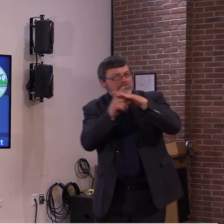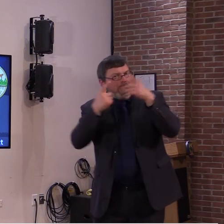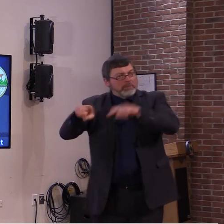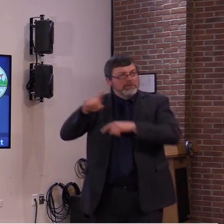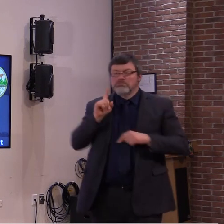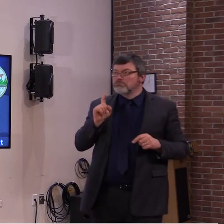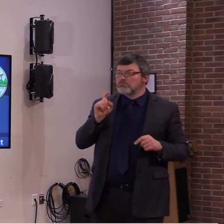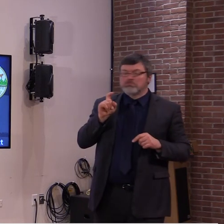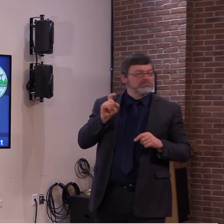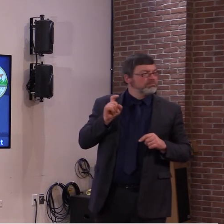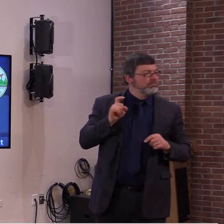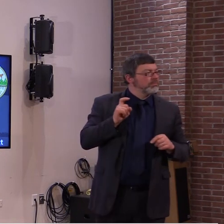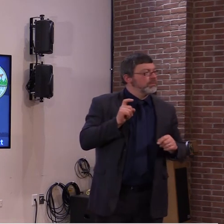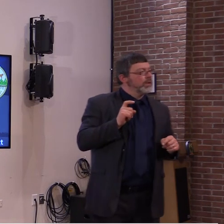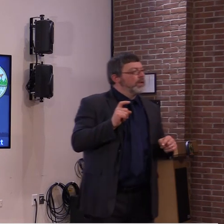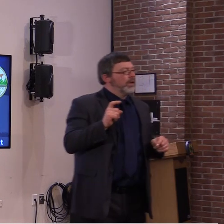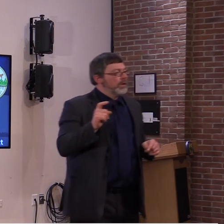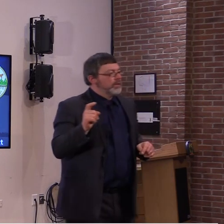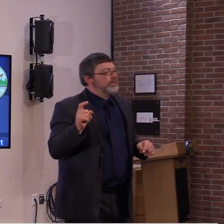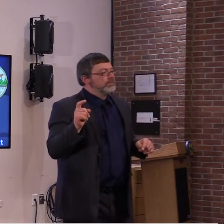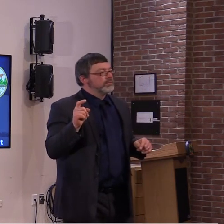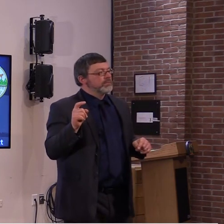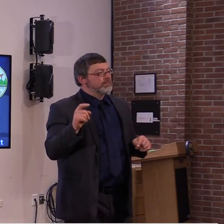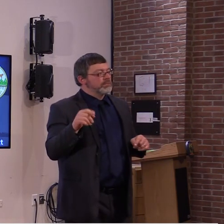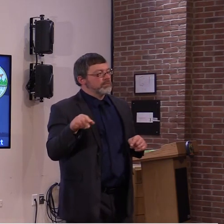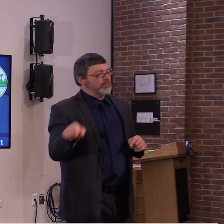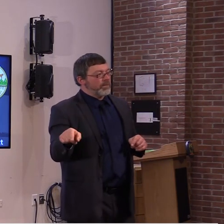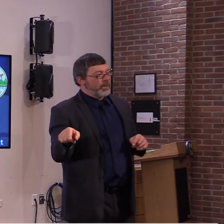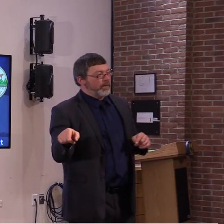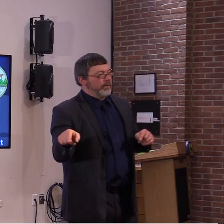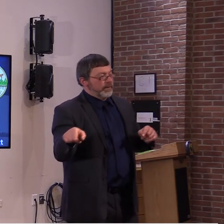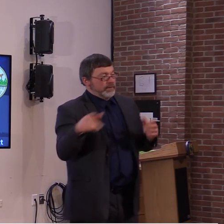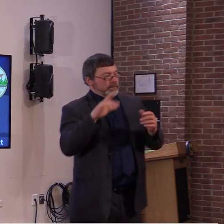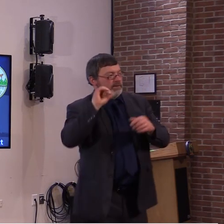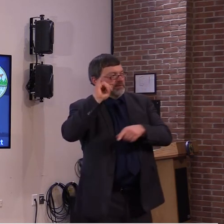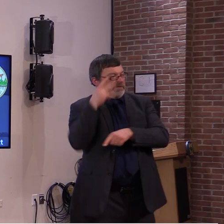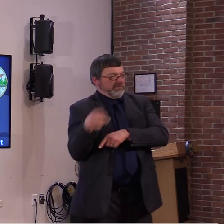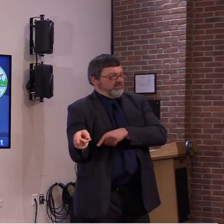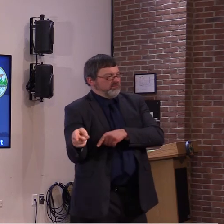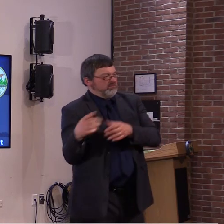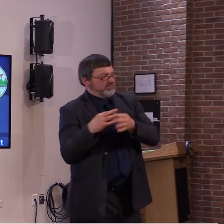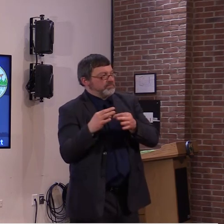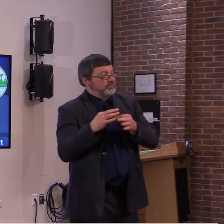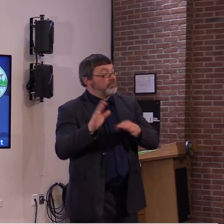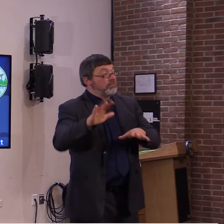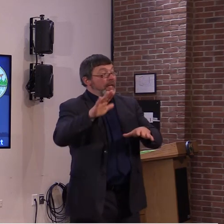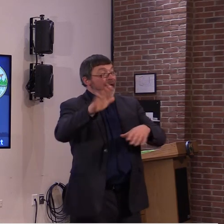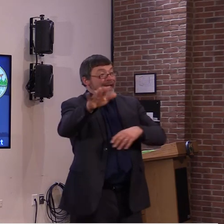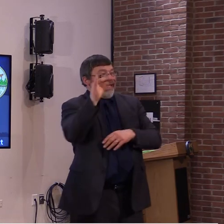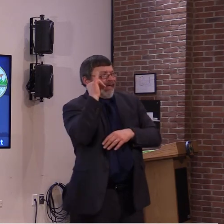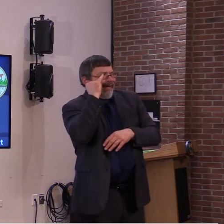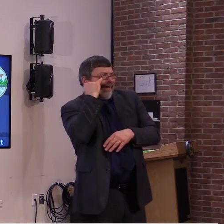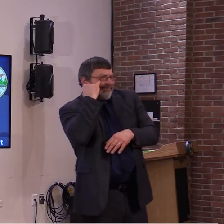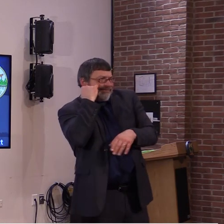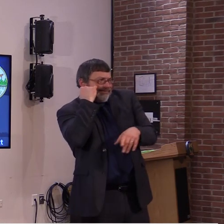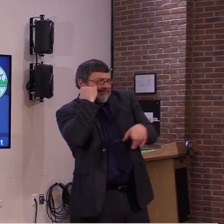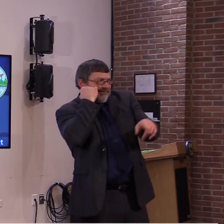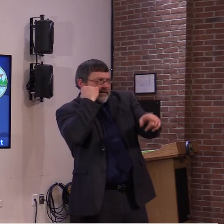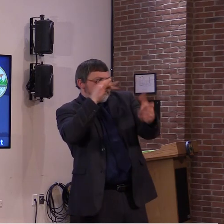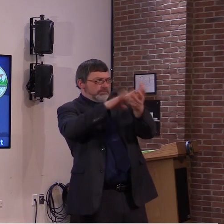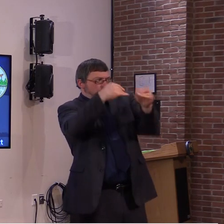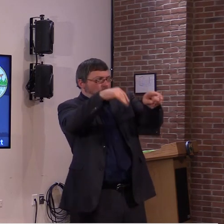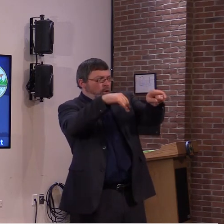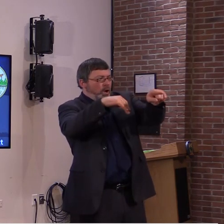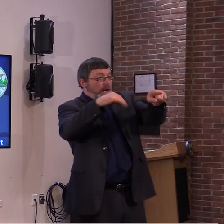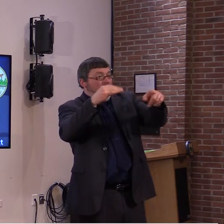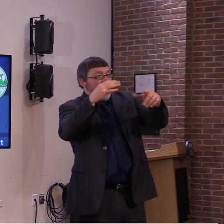in our weekly allocation, we're going to have to shuffle. We're going to have to bring more over to the long-term